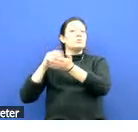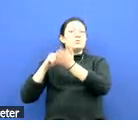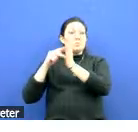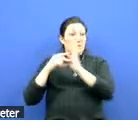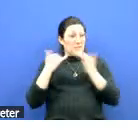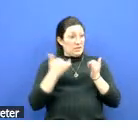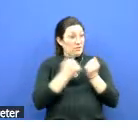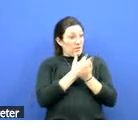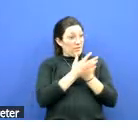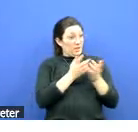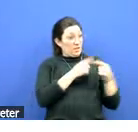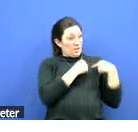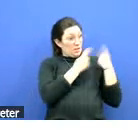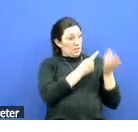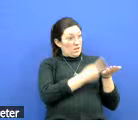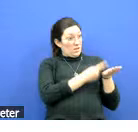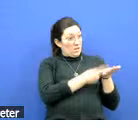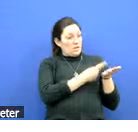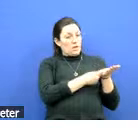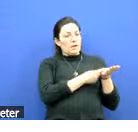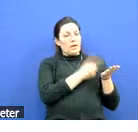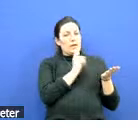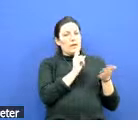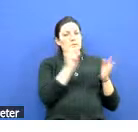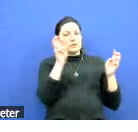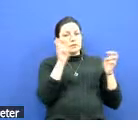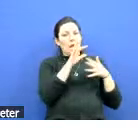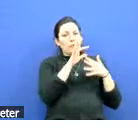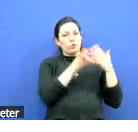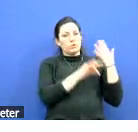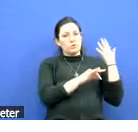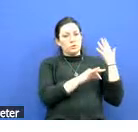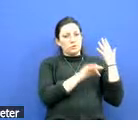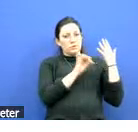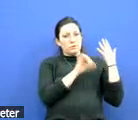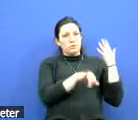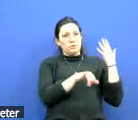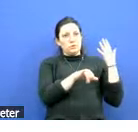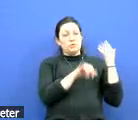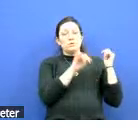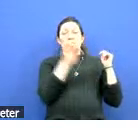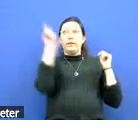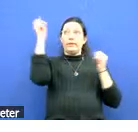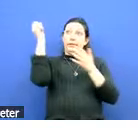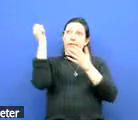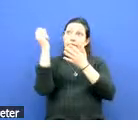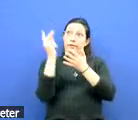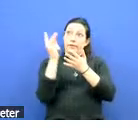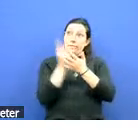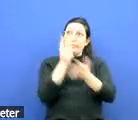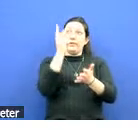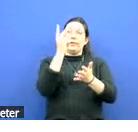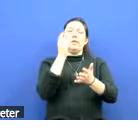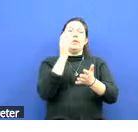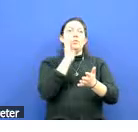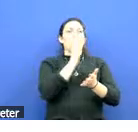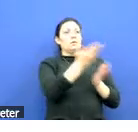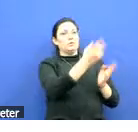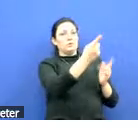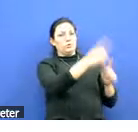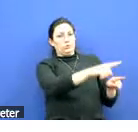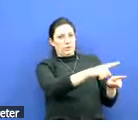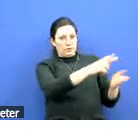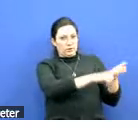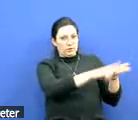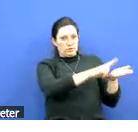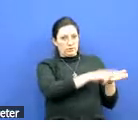now will ultimately, if all goes as it should with the permitting process, 2 easement agreements. But at this time, we're looking to secure